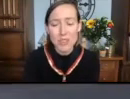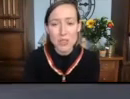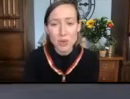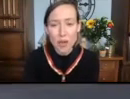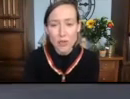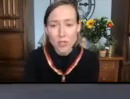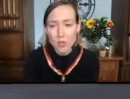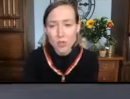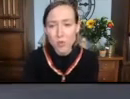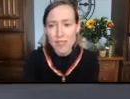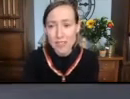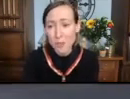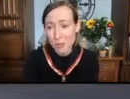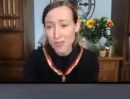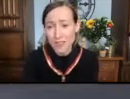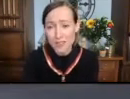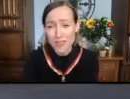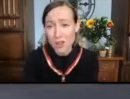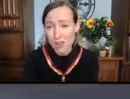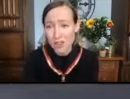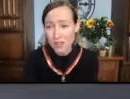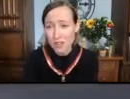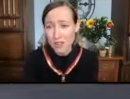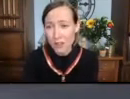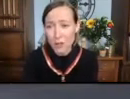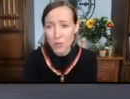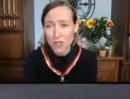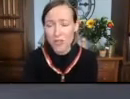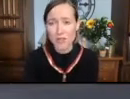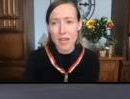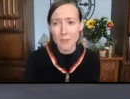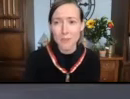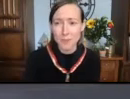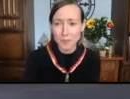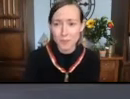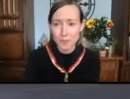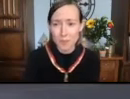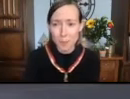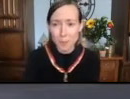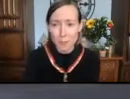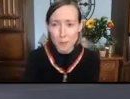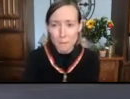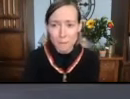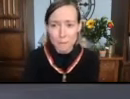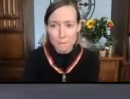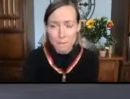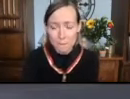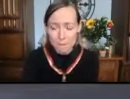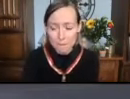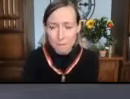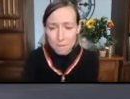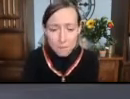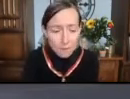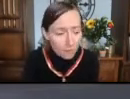right. So I'll just show you one example of the song, or do we not have time? I think I